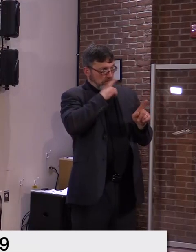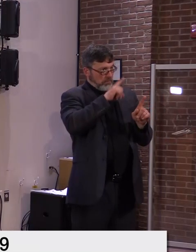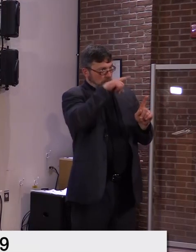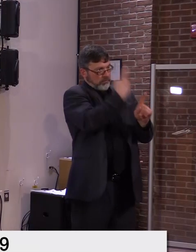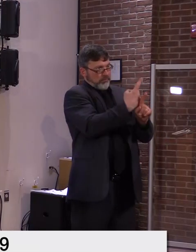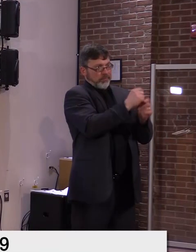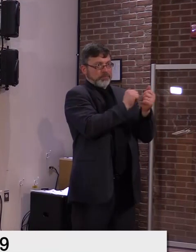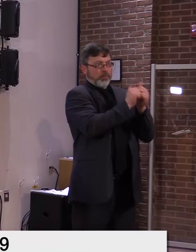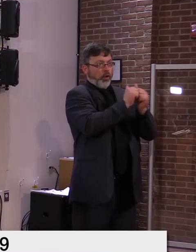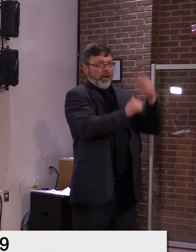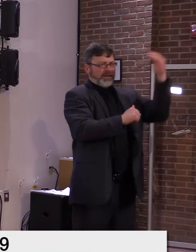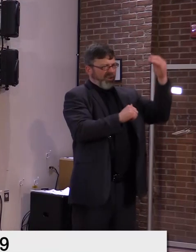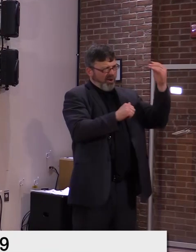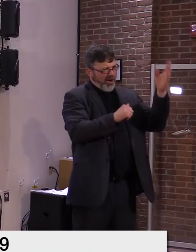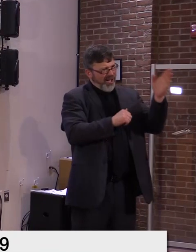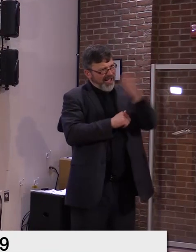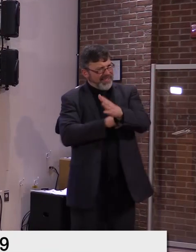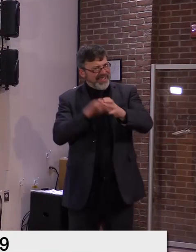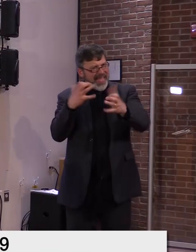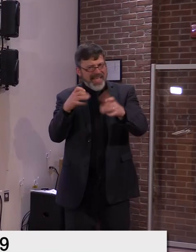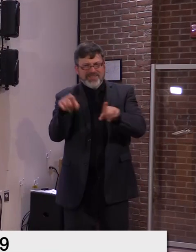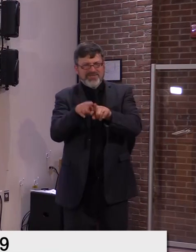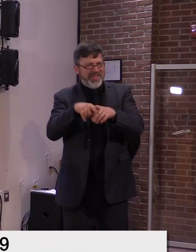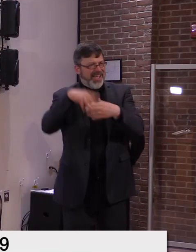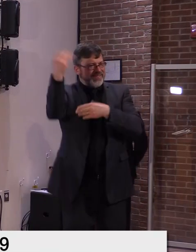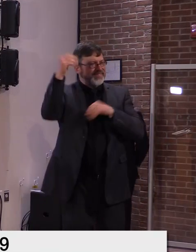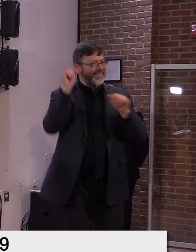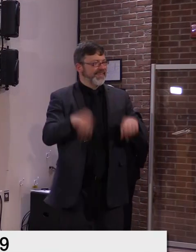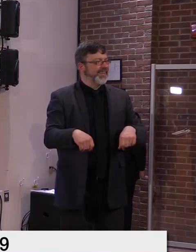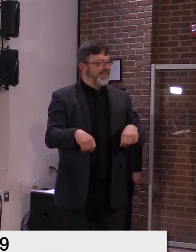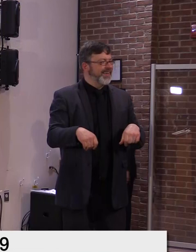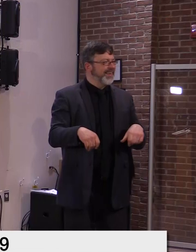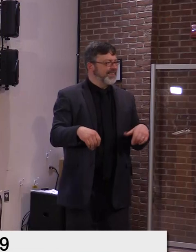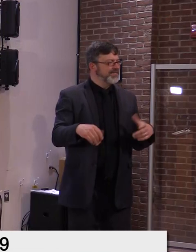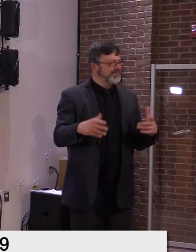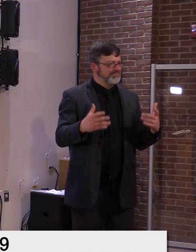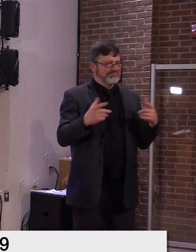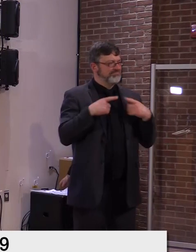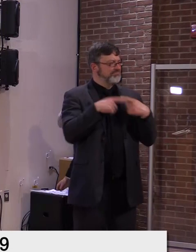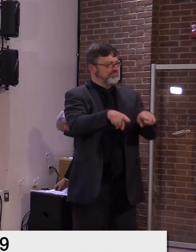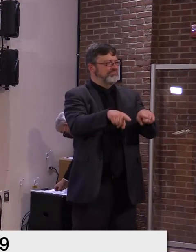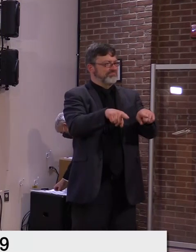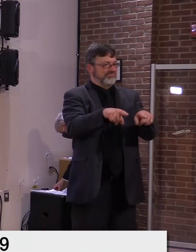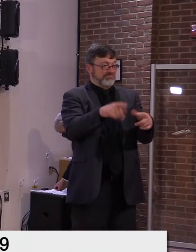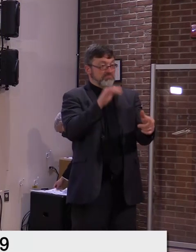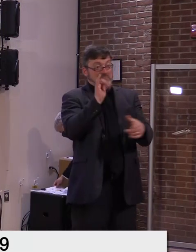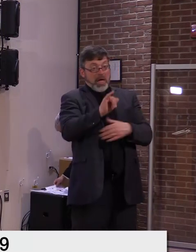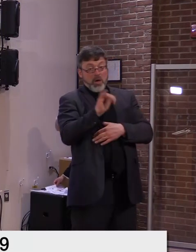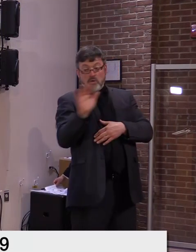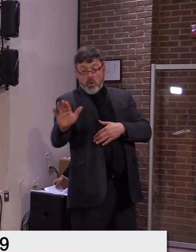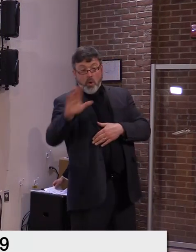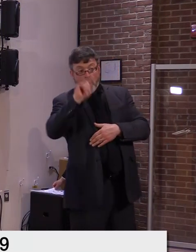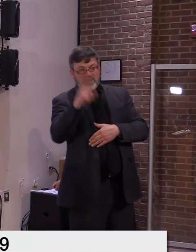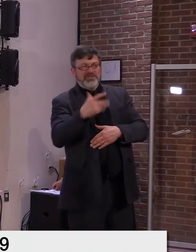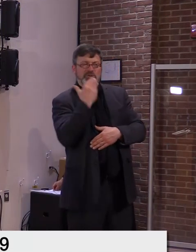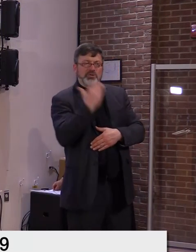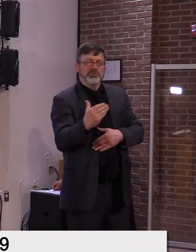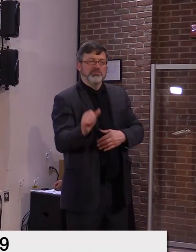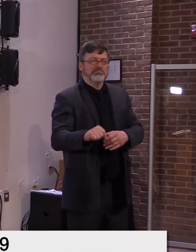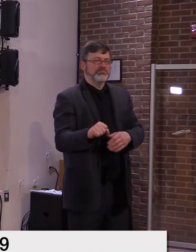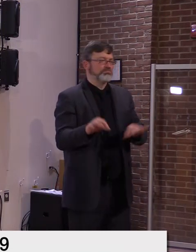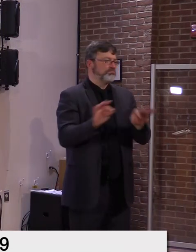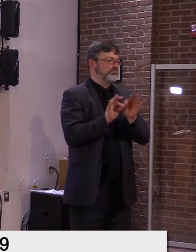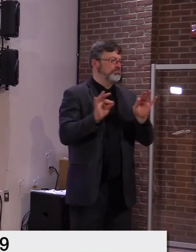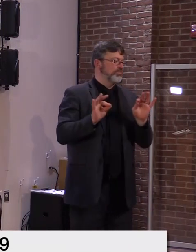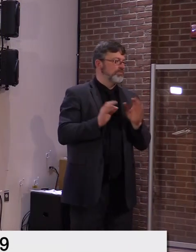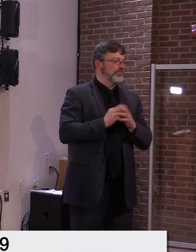arts. So I think, again, it's a great question. I think following the opening up